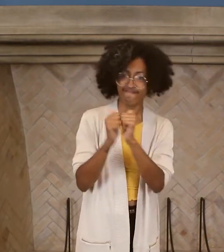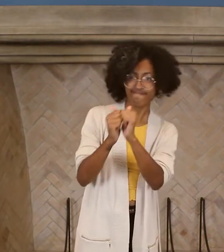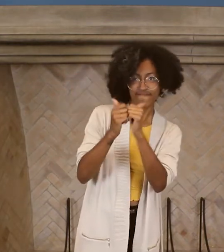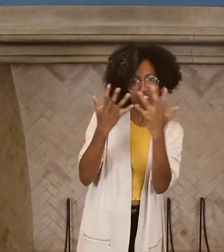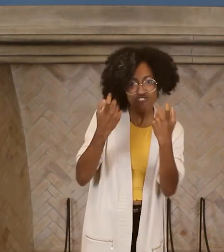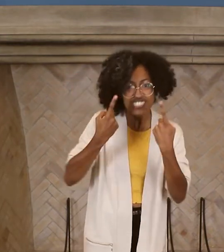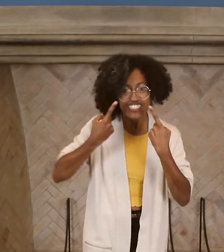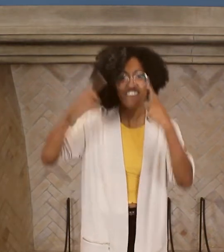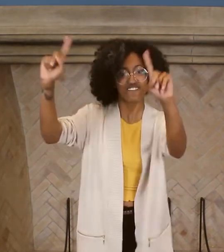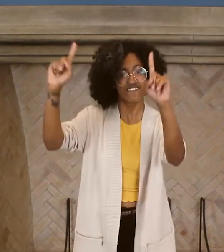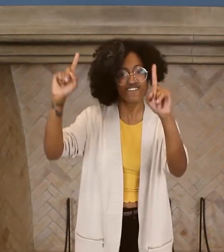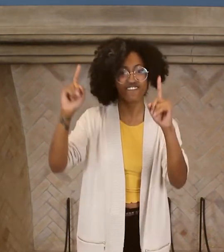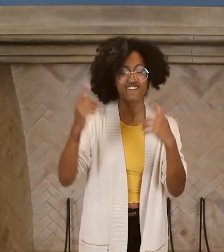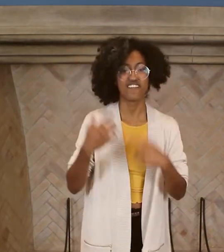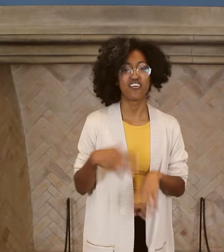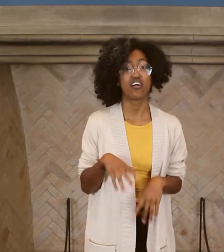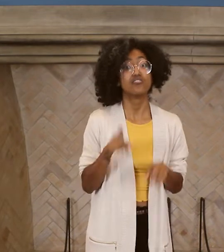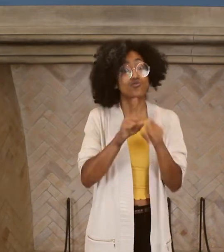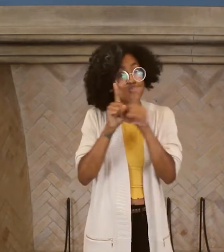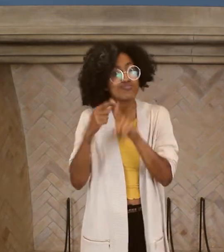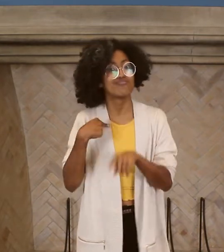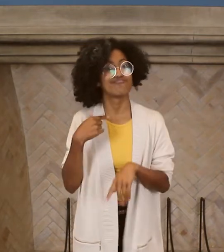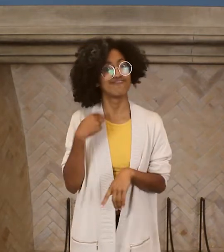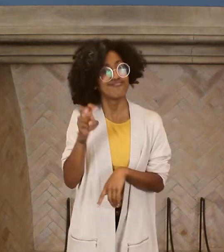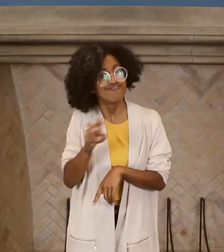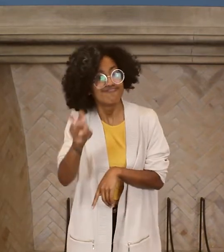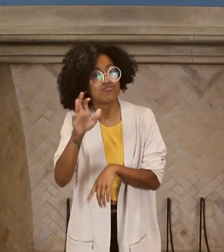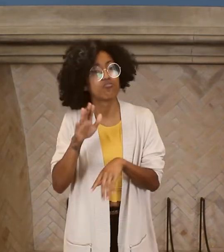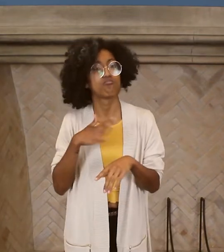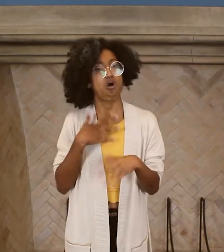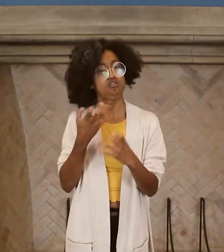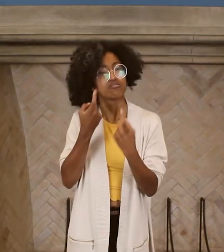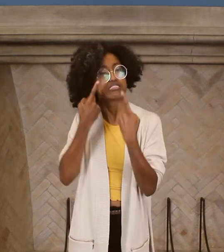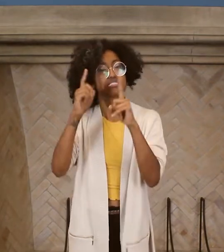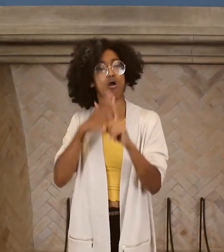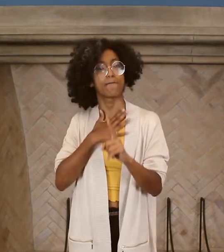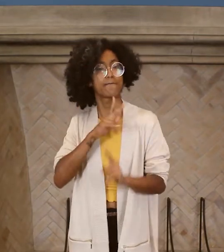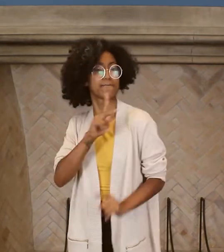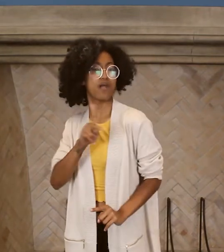are partnering in our film production called Dark Sparkle.